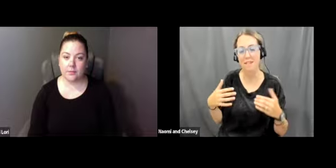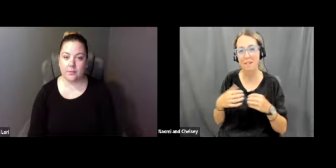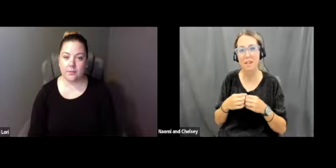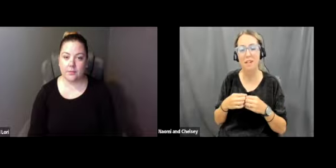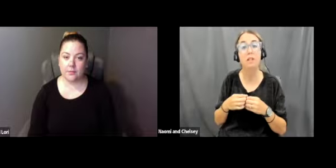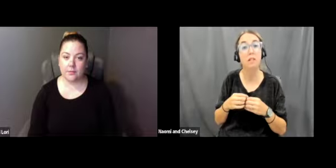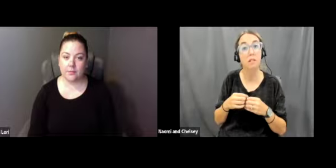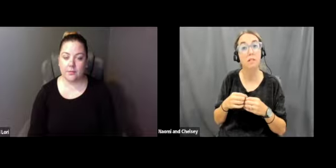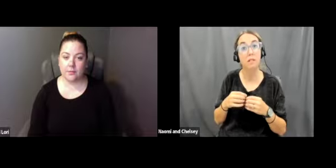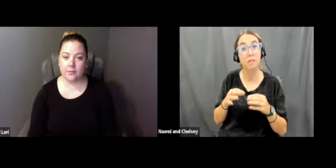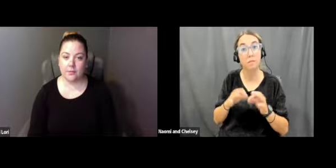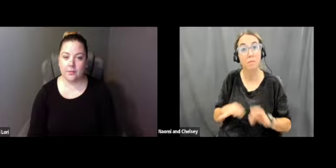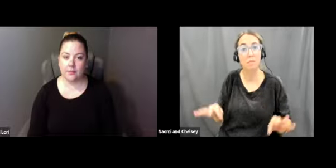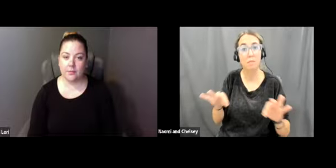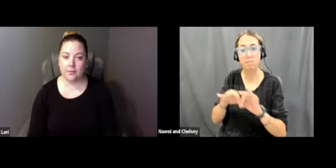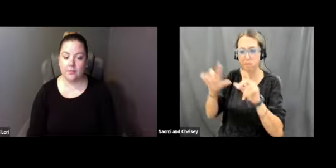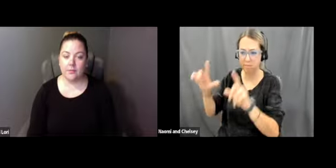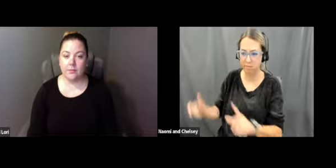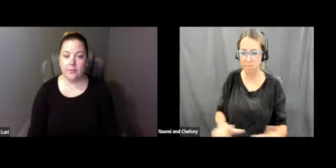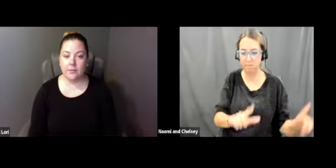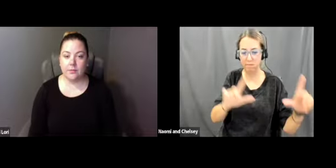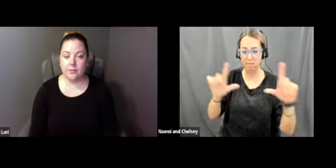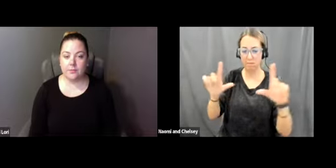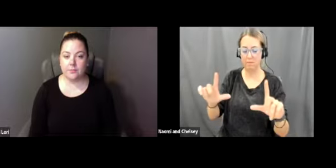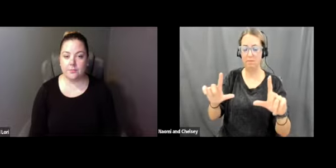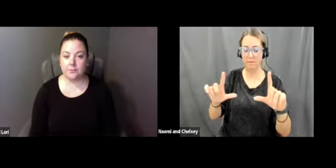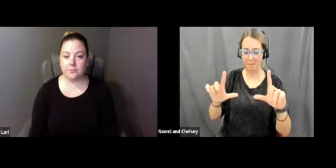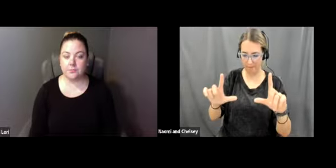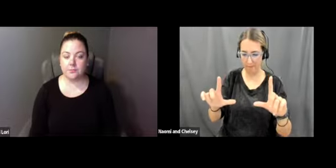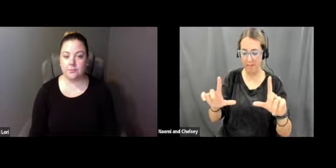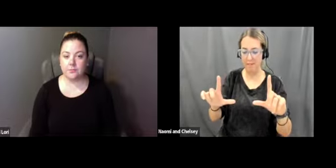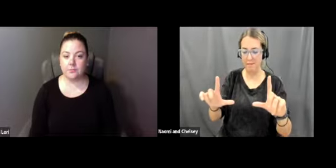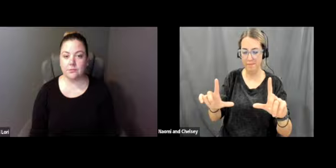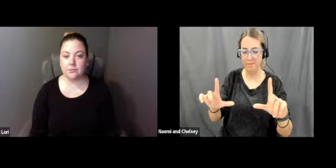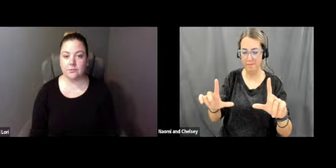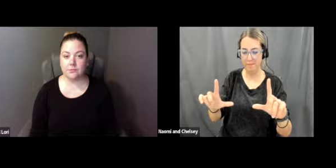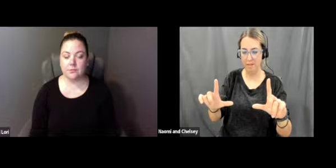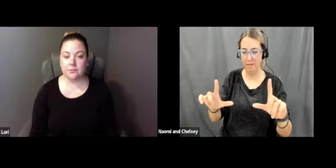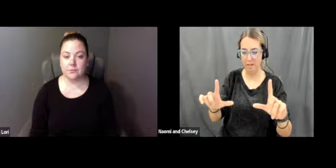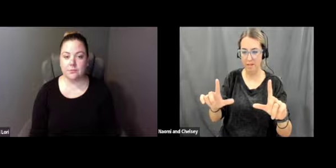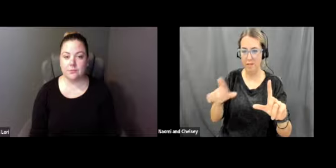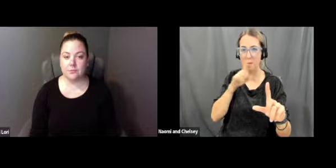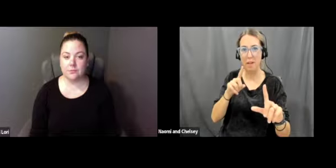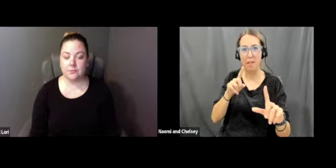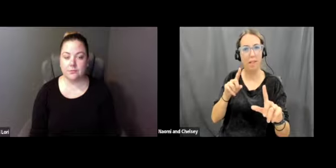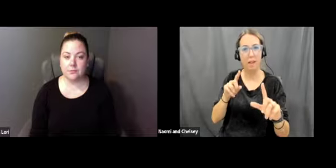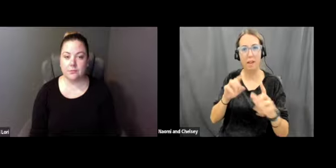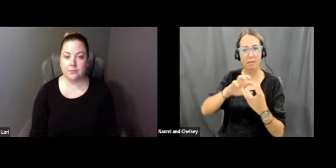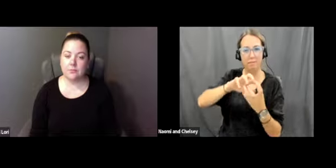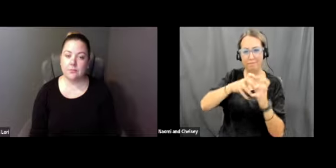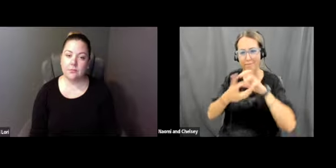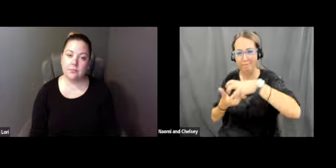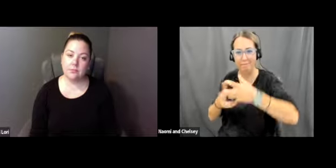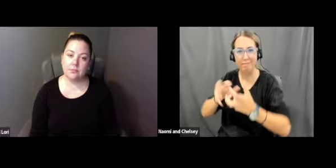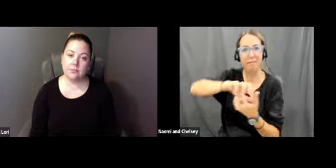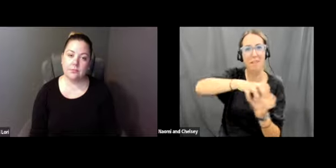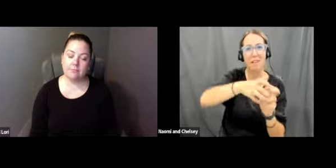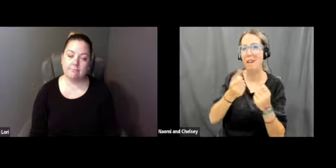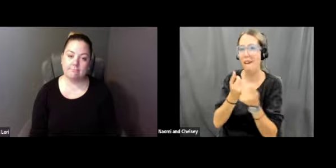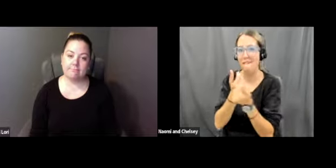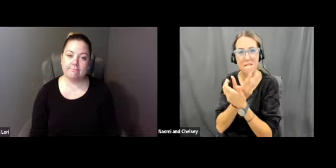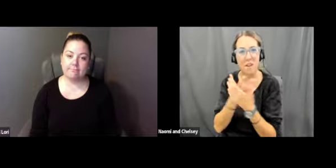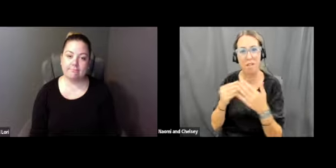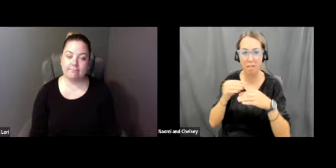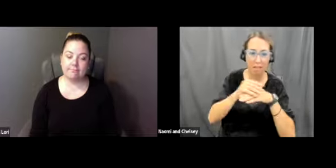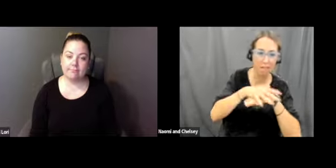that perspective of how intersectional this is. That it's not